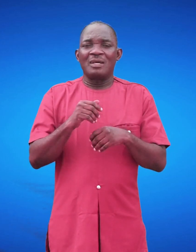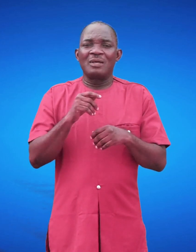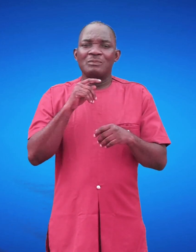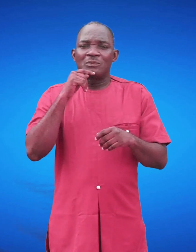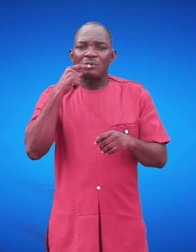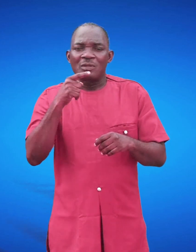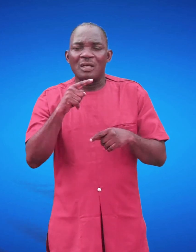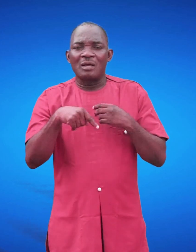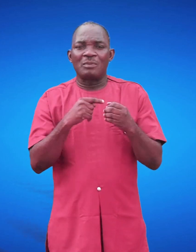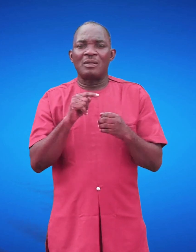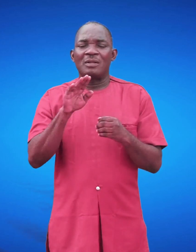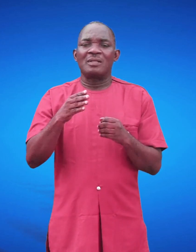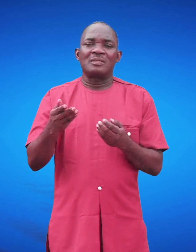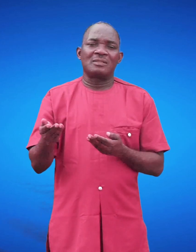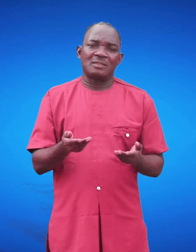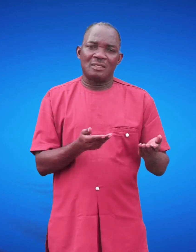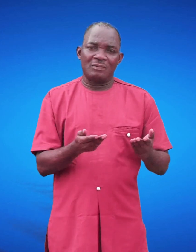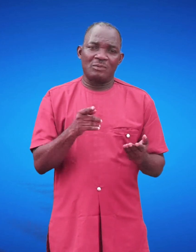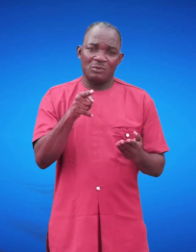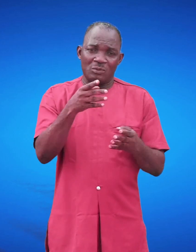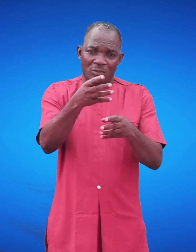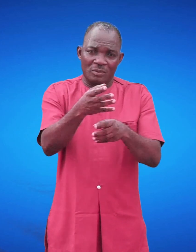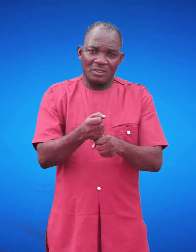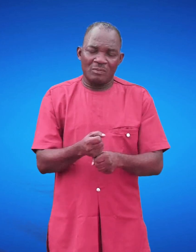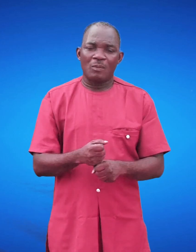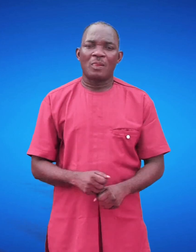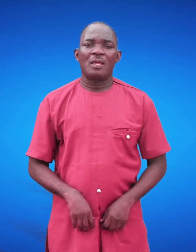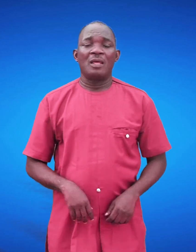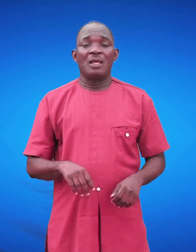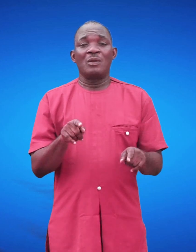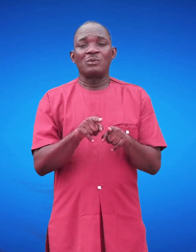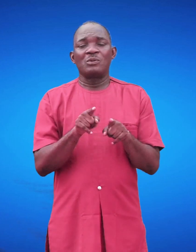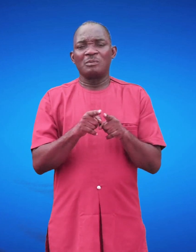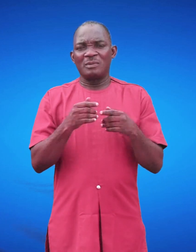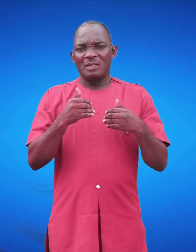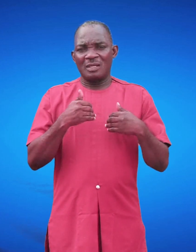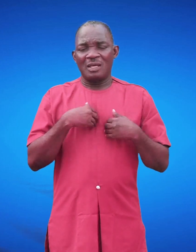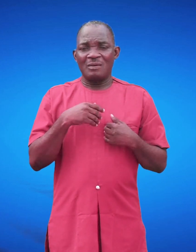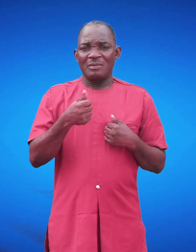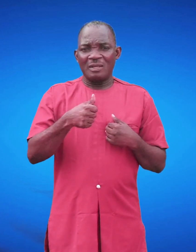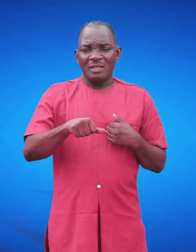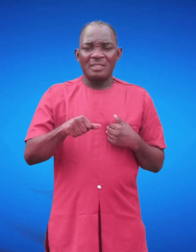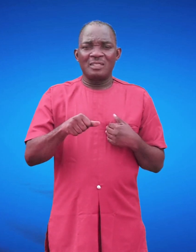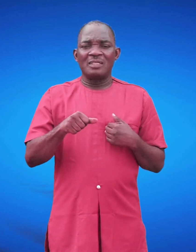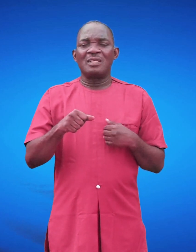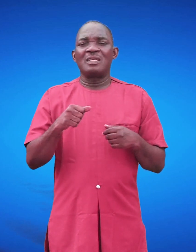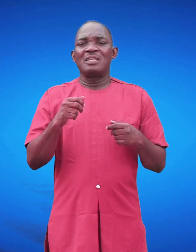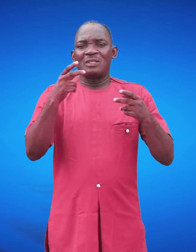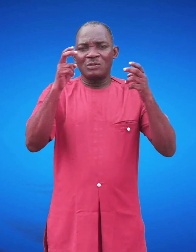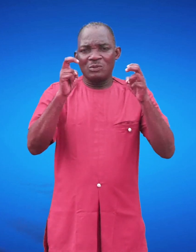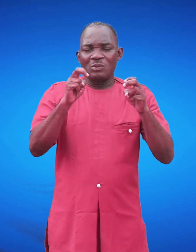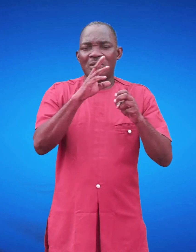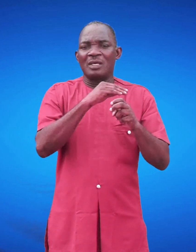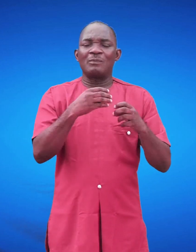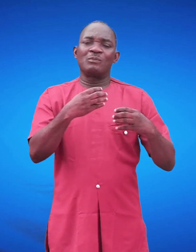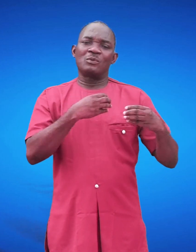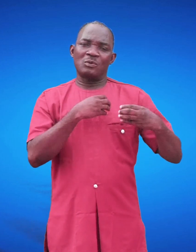about the service you receive and have any concerns and complaints dealt